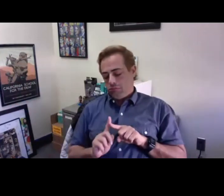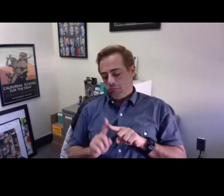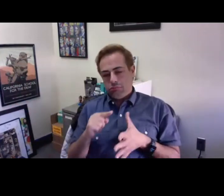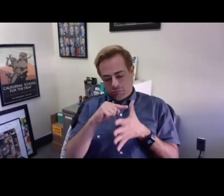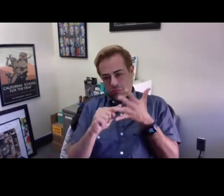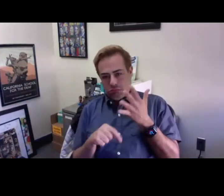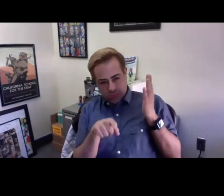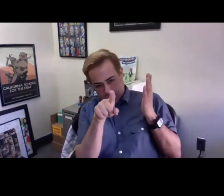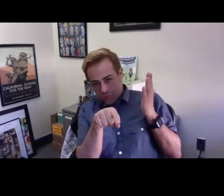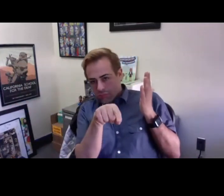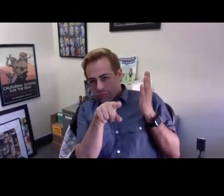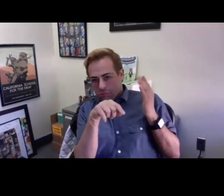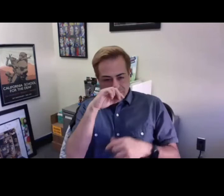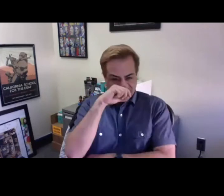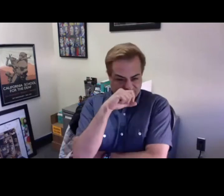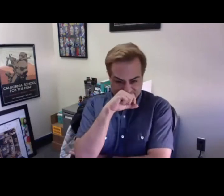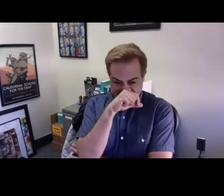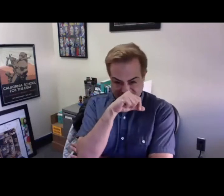All deaf students will